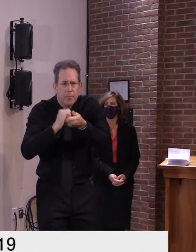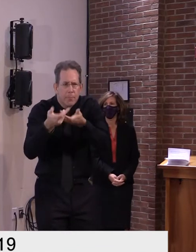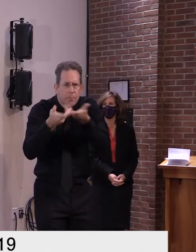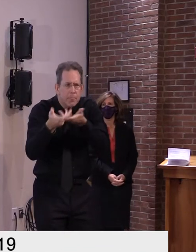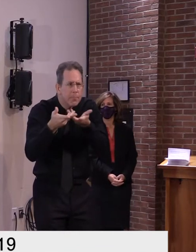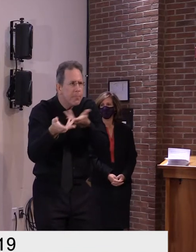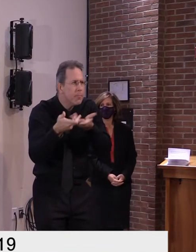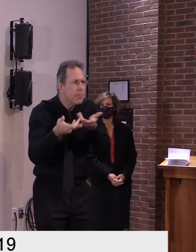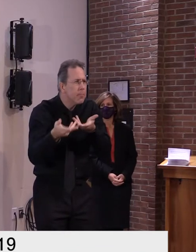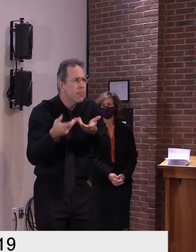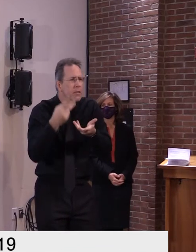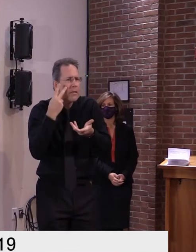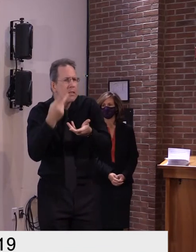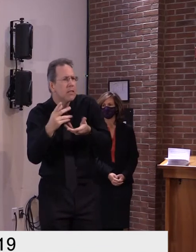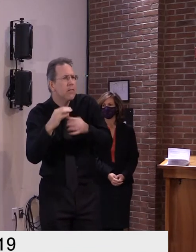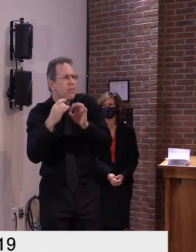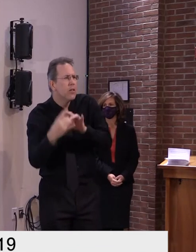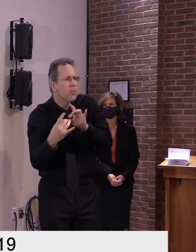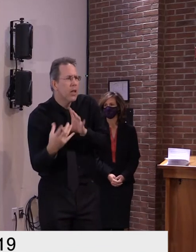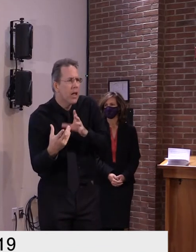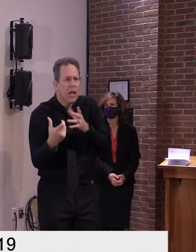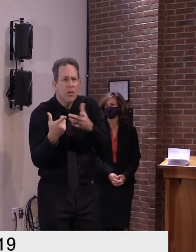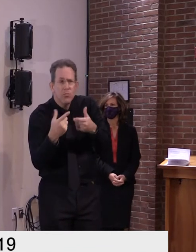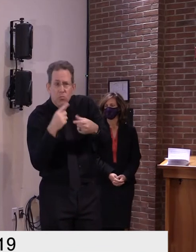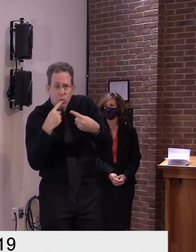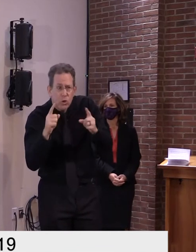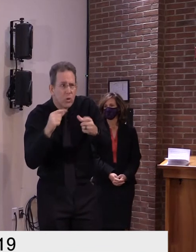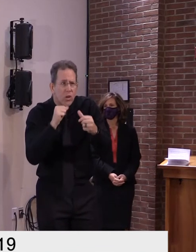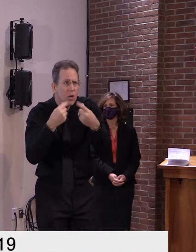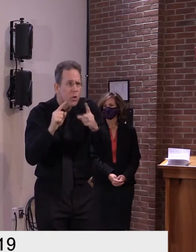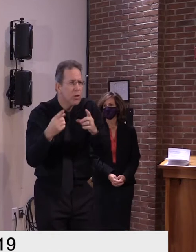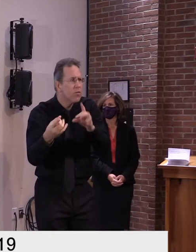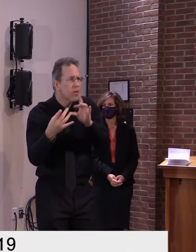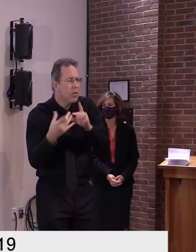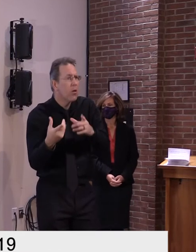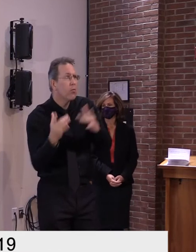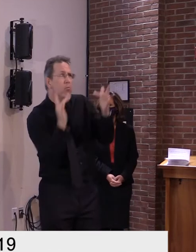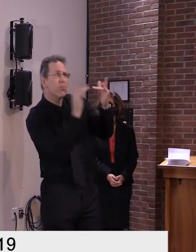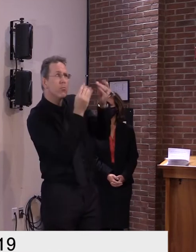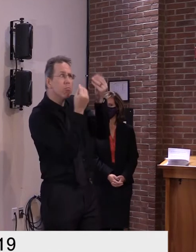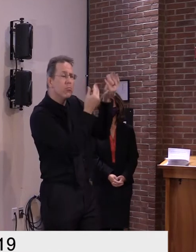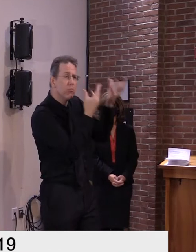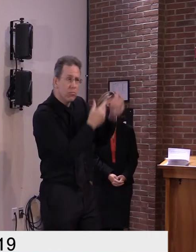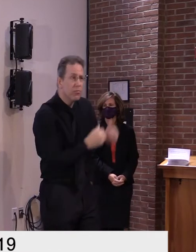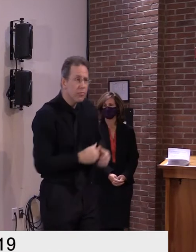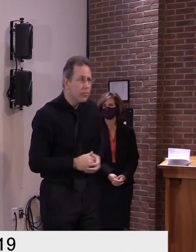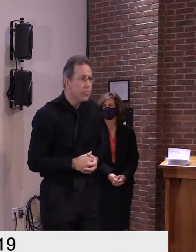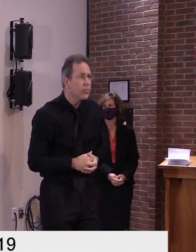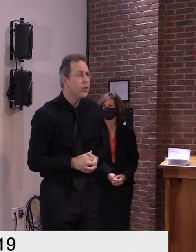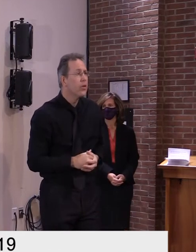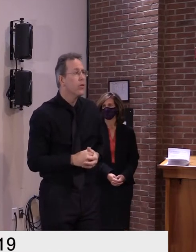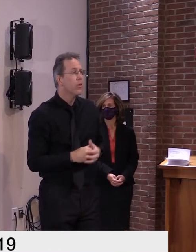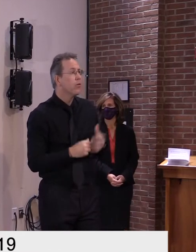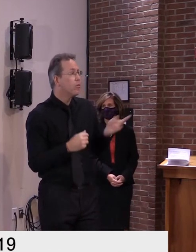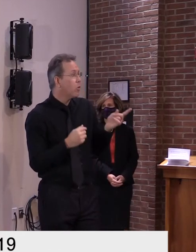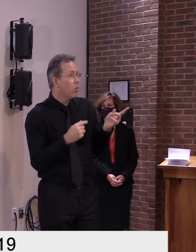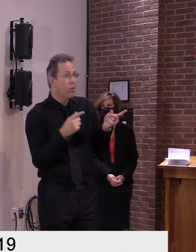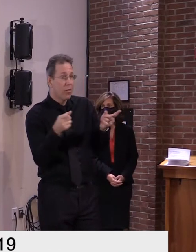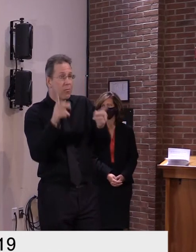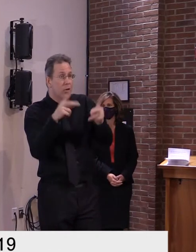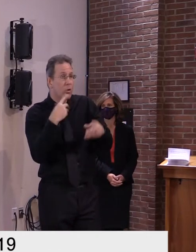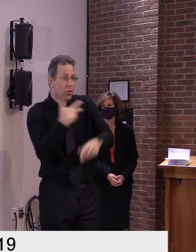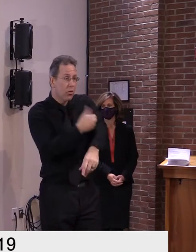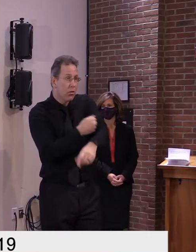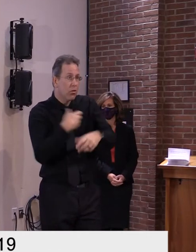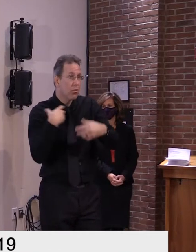is calling Vermonters who may show up in the recovered category, but we really don't know